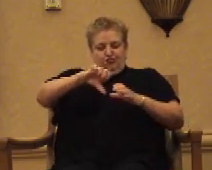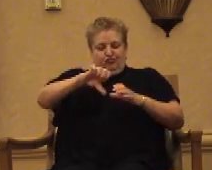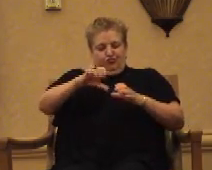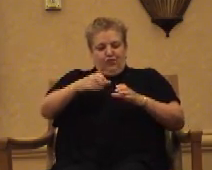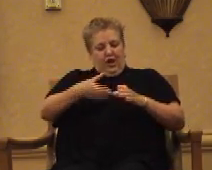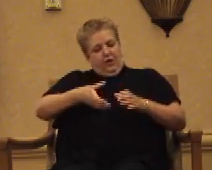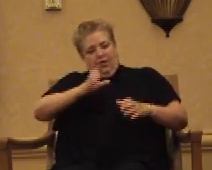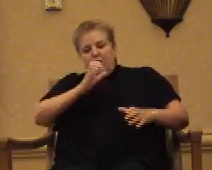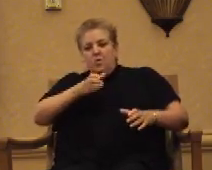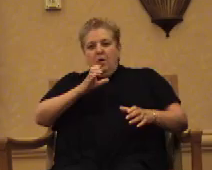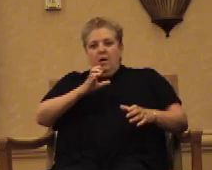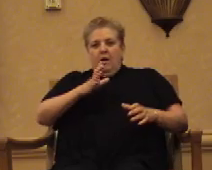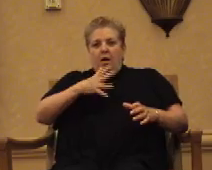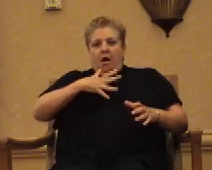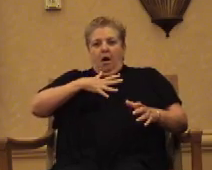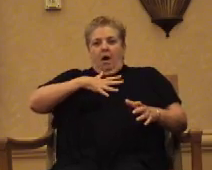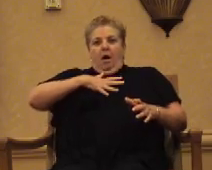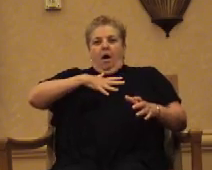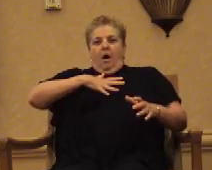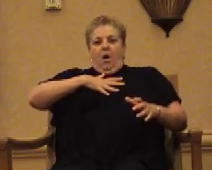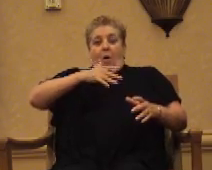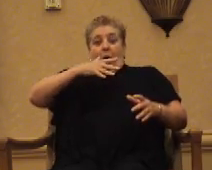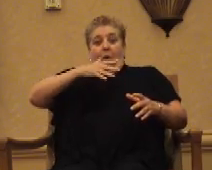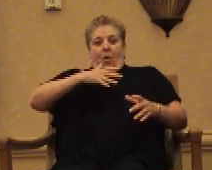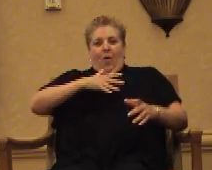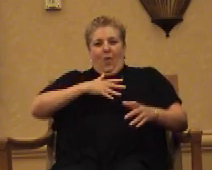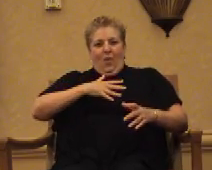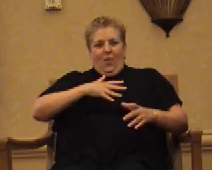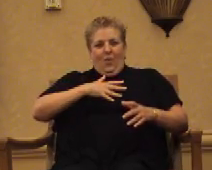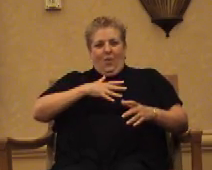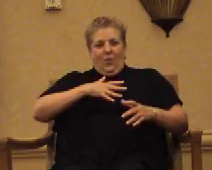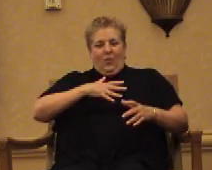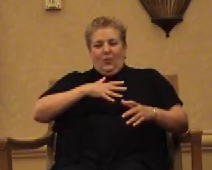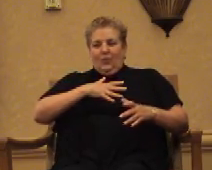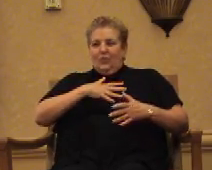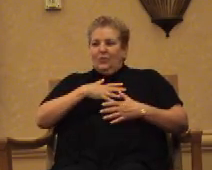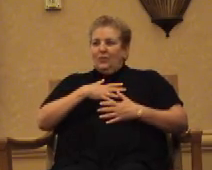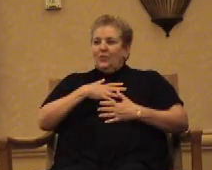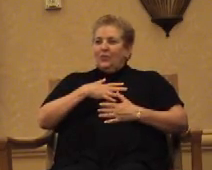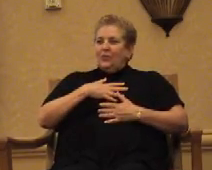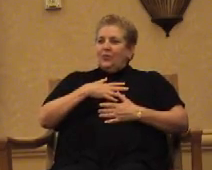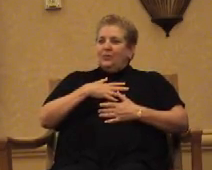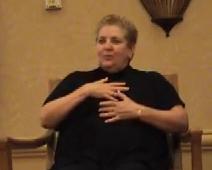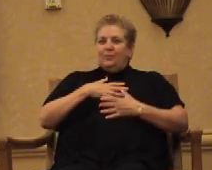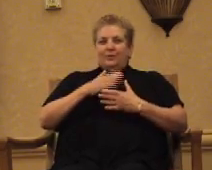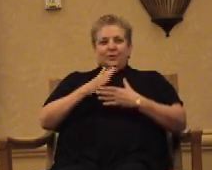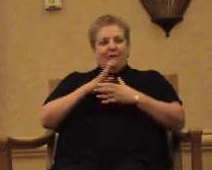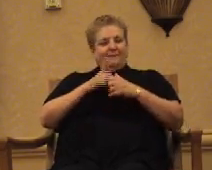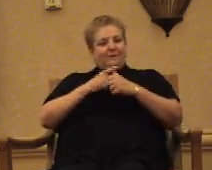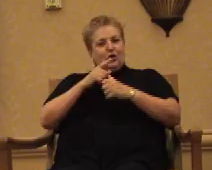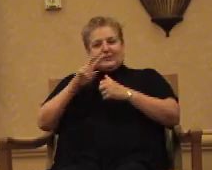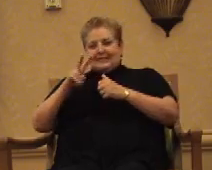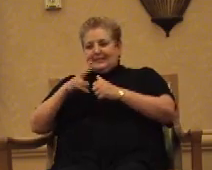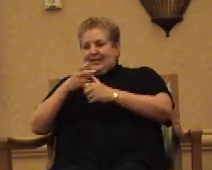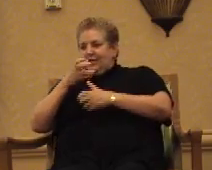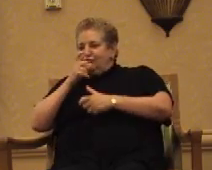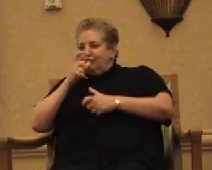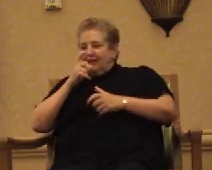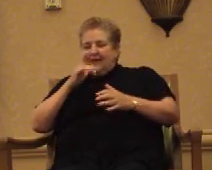And I sighed for the first time in my life, somewhere I think between the first and second drink. It was just the big